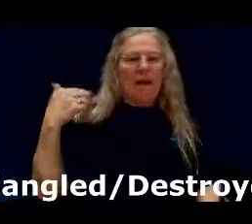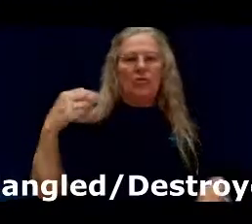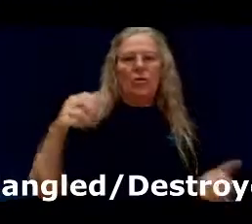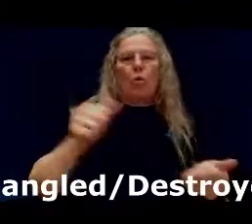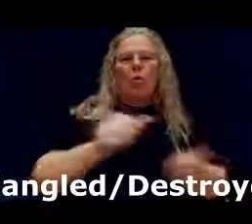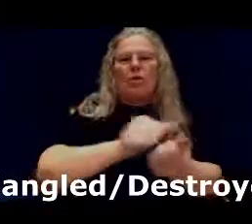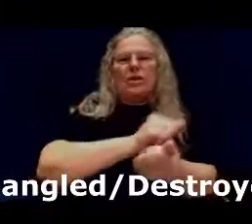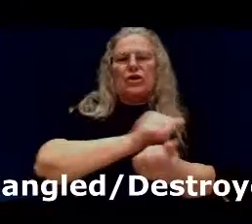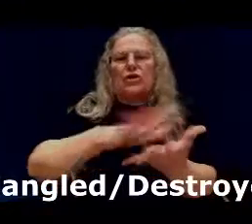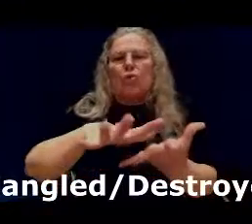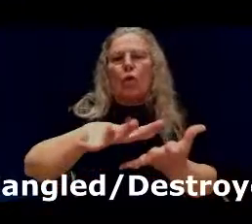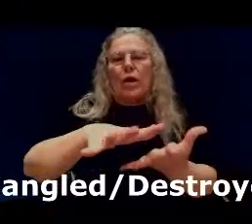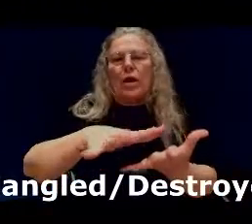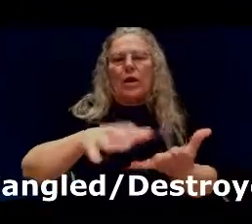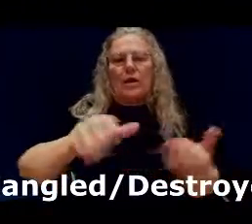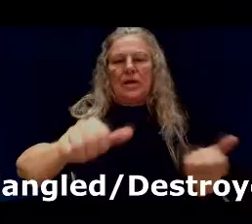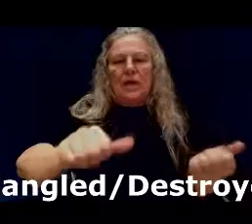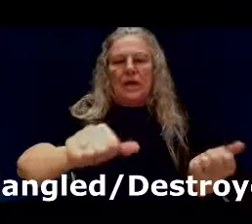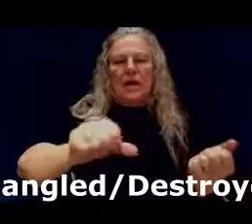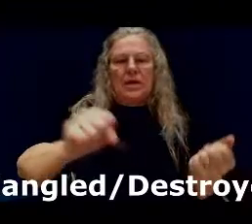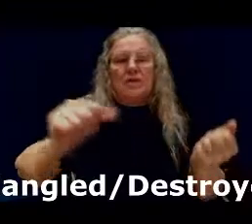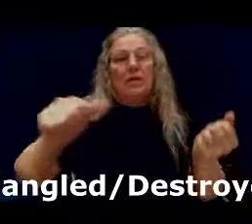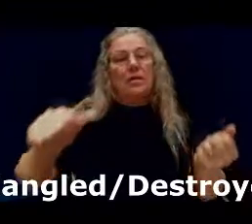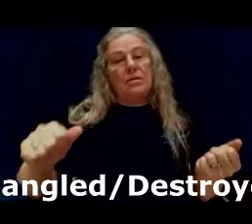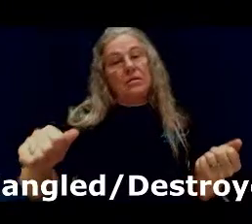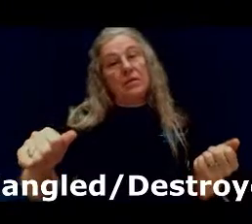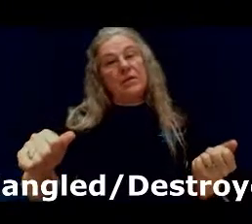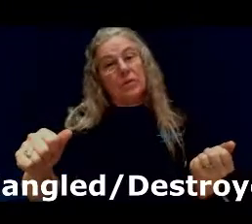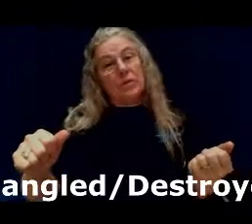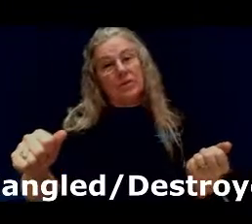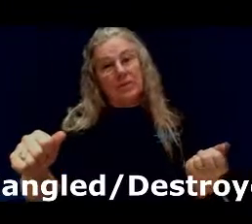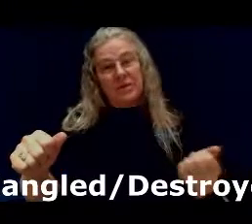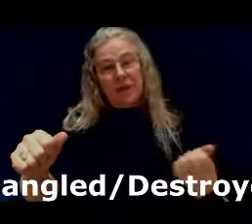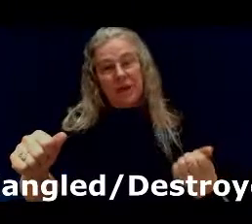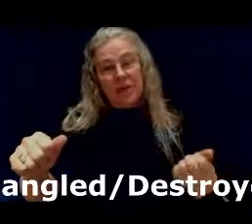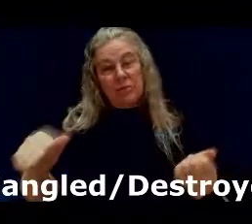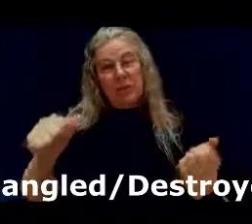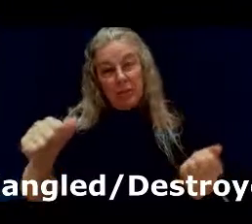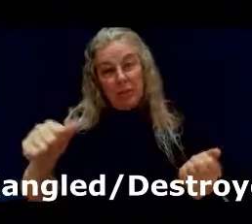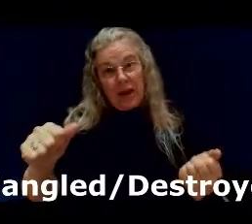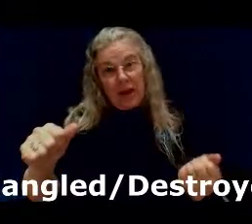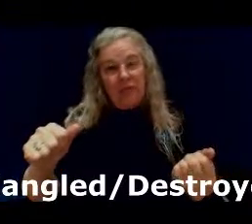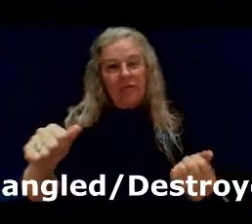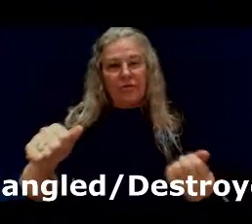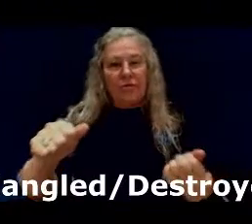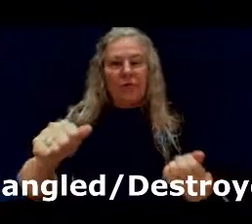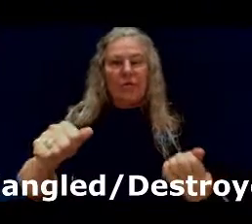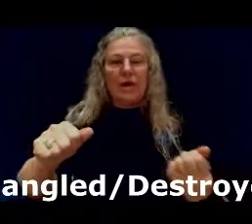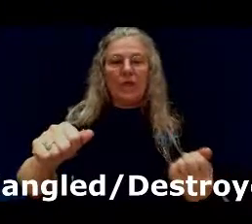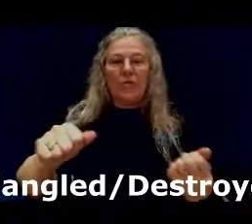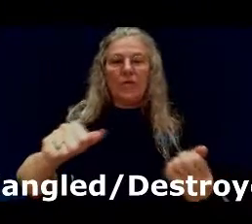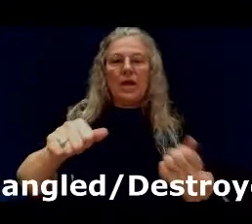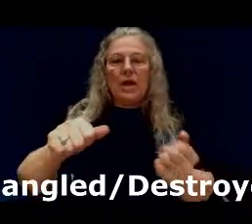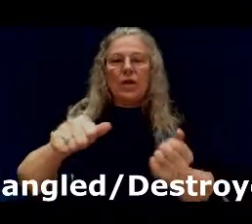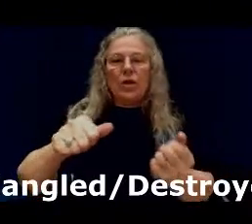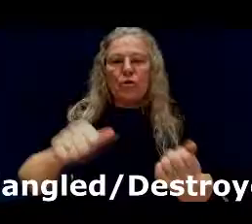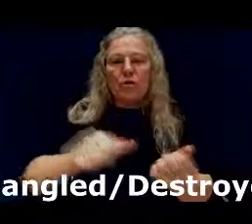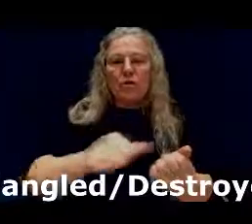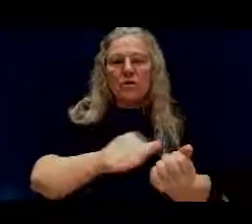Mangled or destroyed. It is, and this one can sometimes be a little painful if you're not real careful. Your knuckles